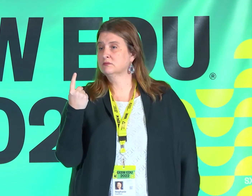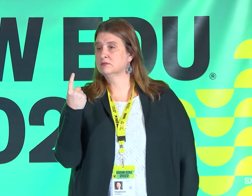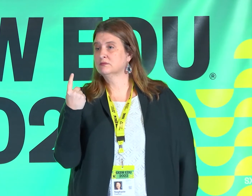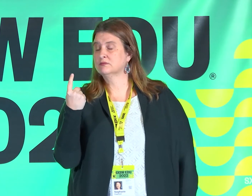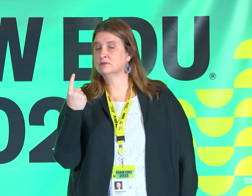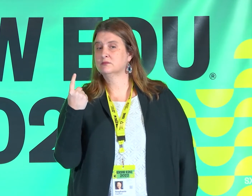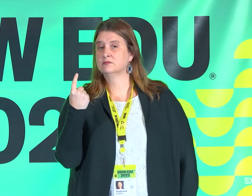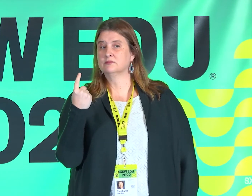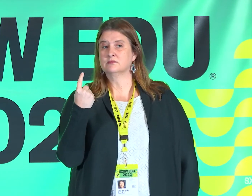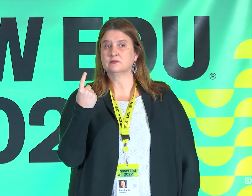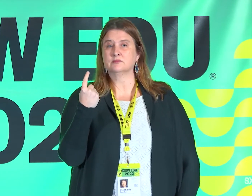important one.